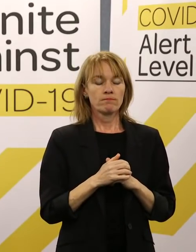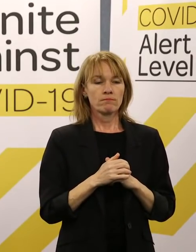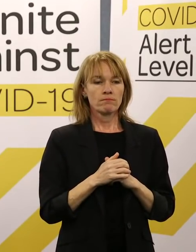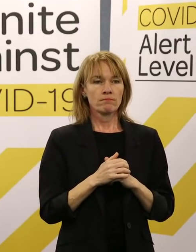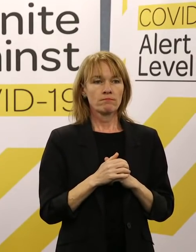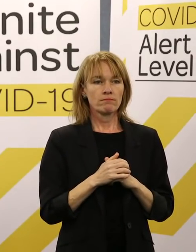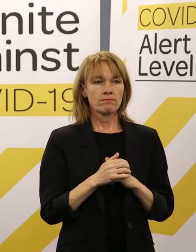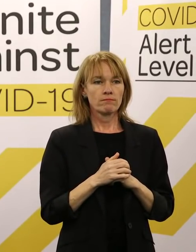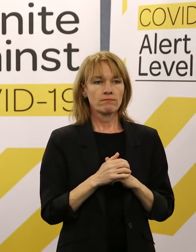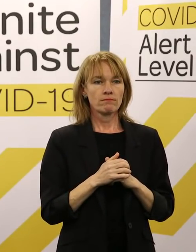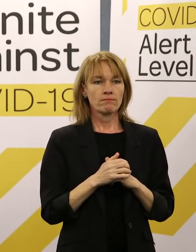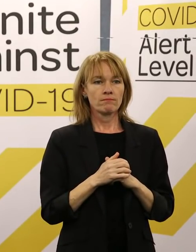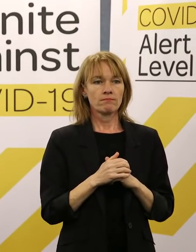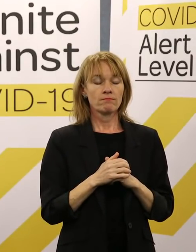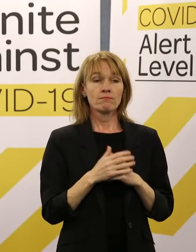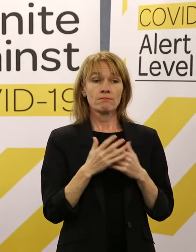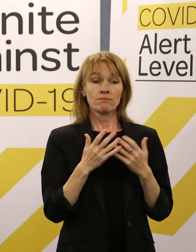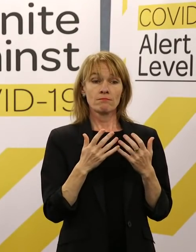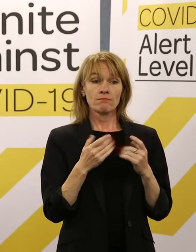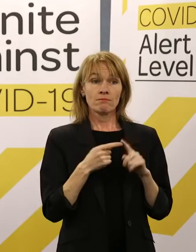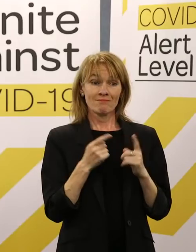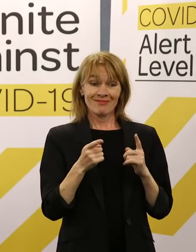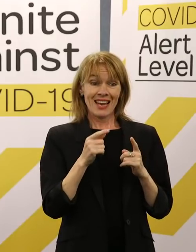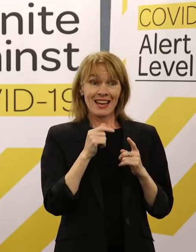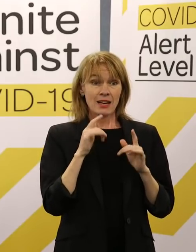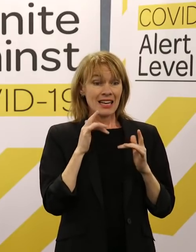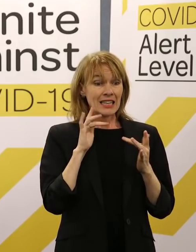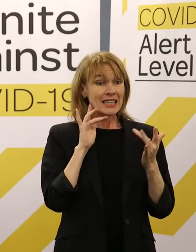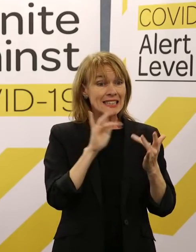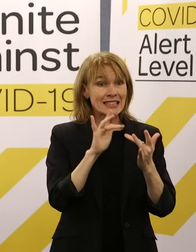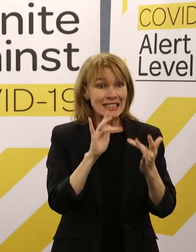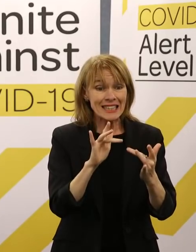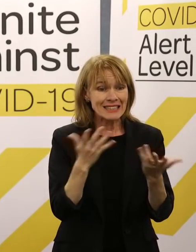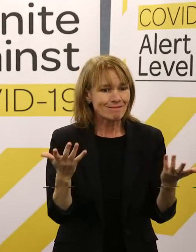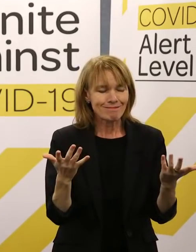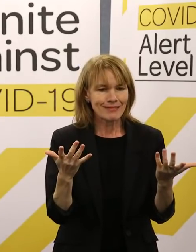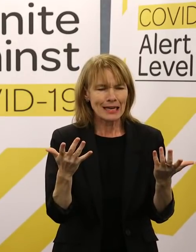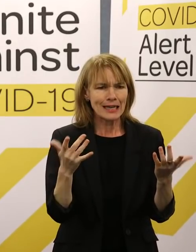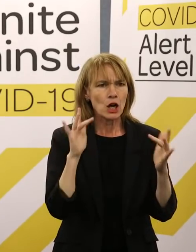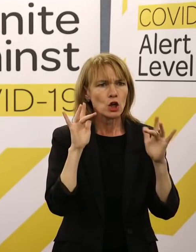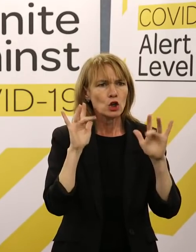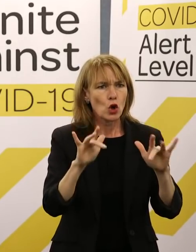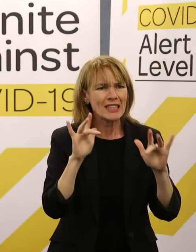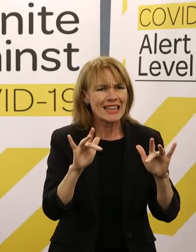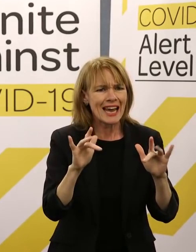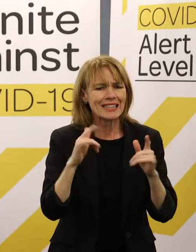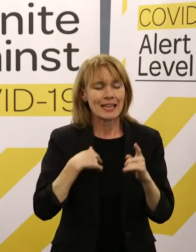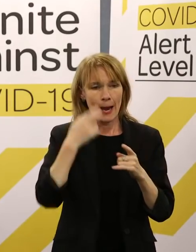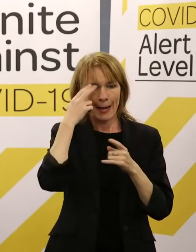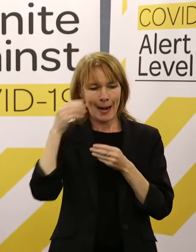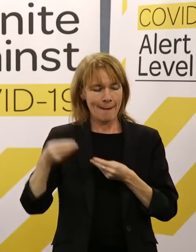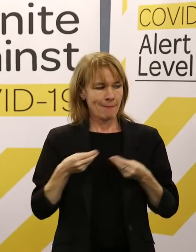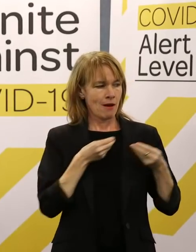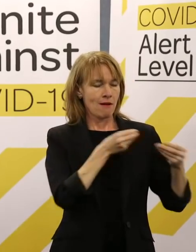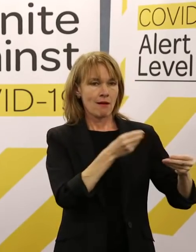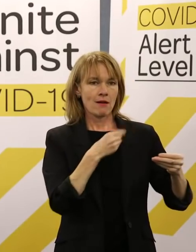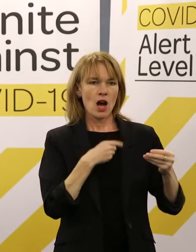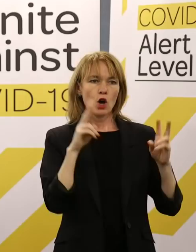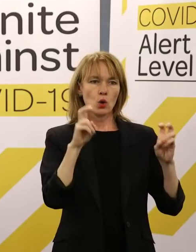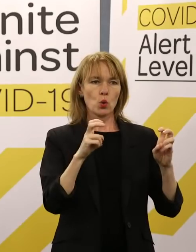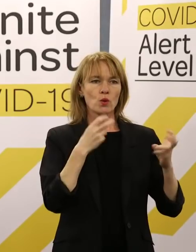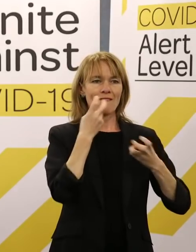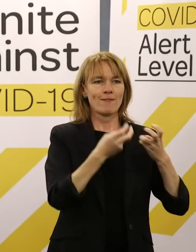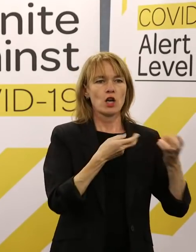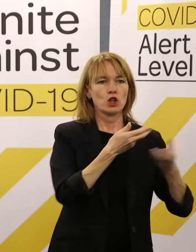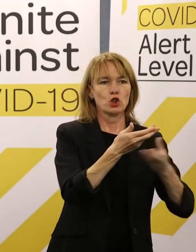as needed, we will refer people who do not make contact to our finding services, and if we feel necessary, to enforcement.